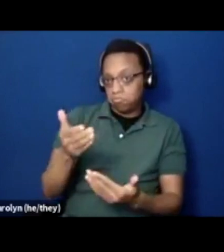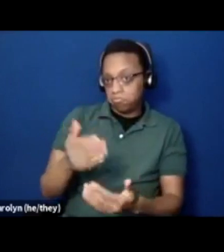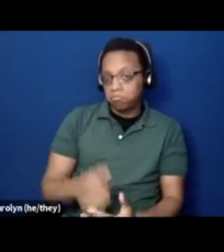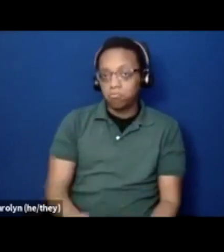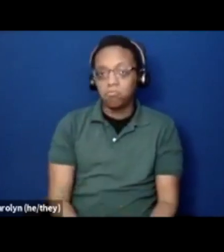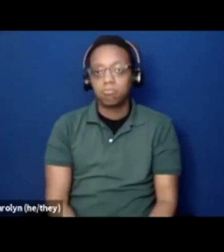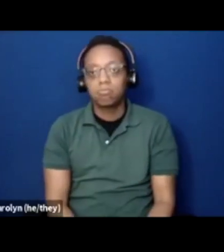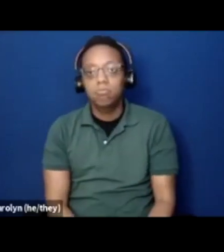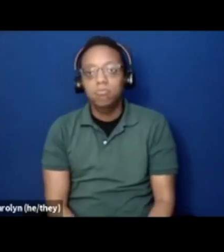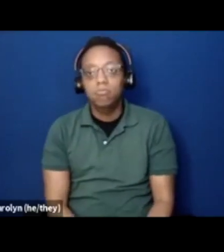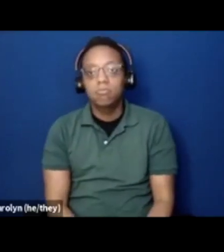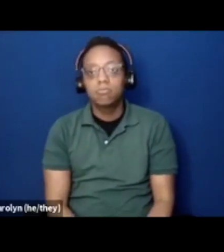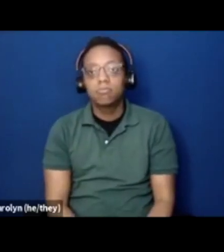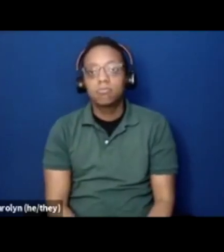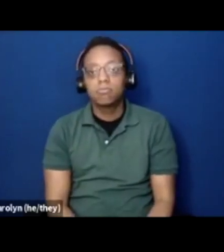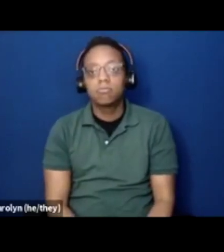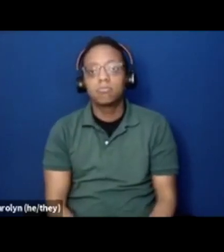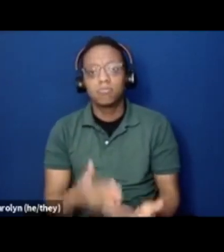All right.